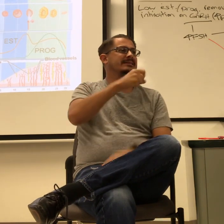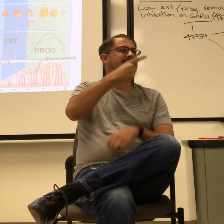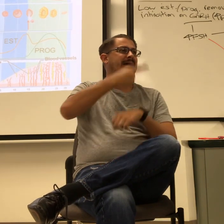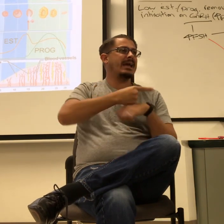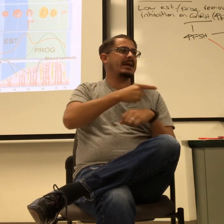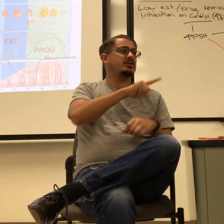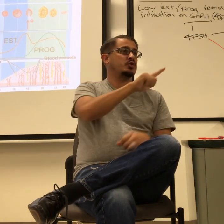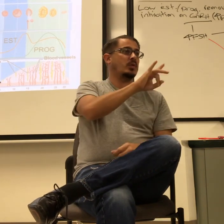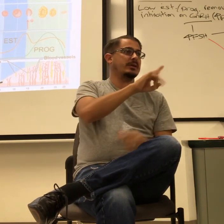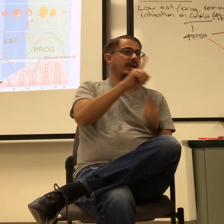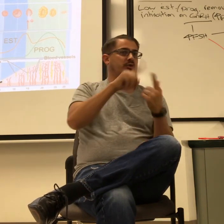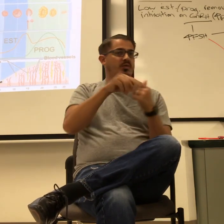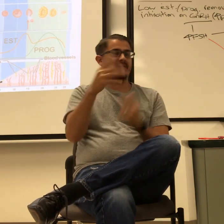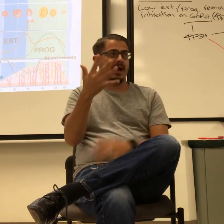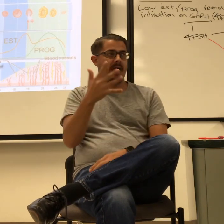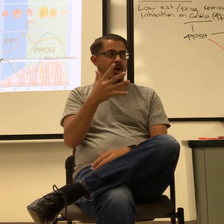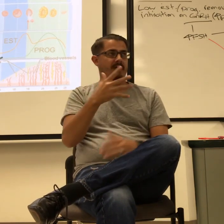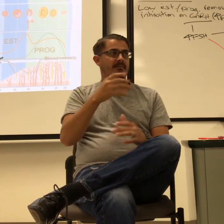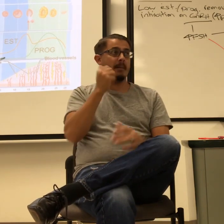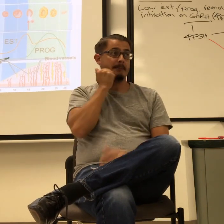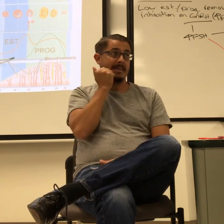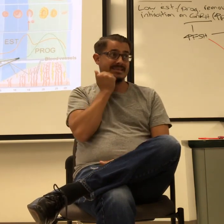5. So it's like we're kind of